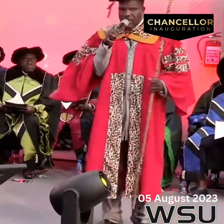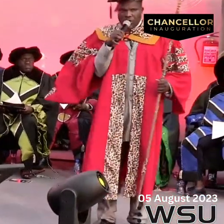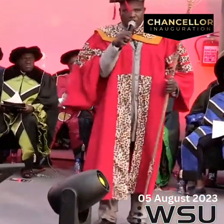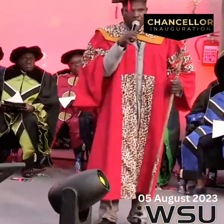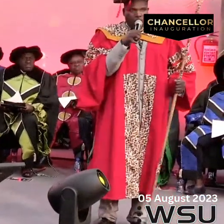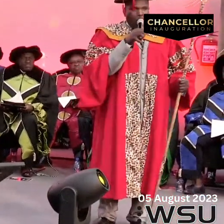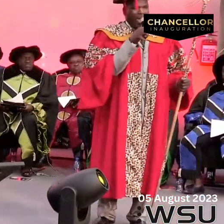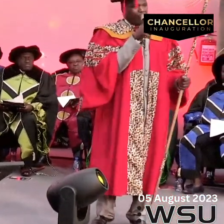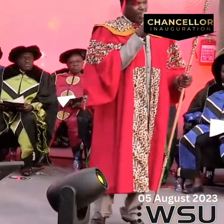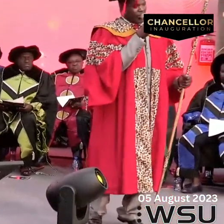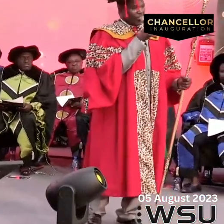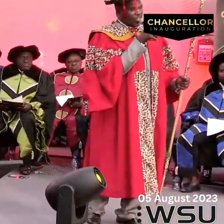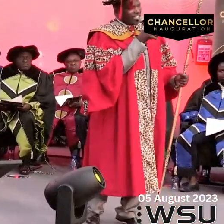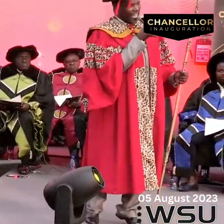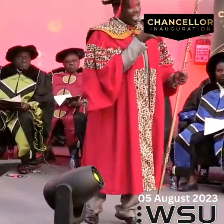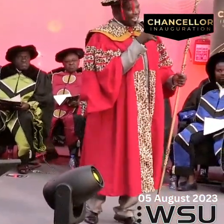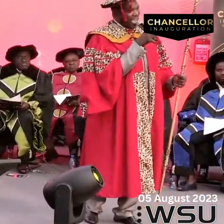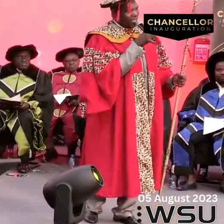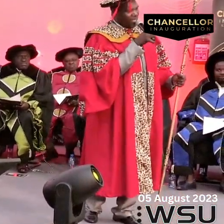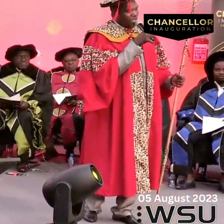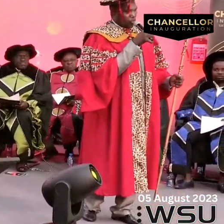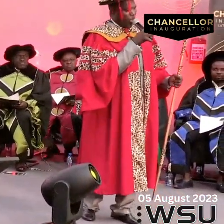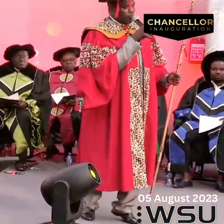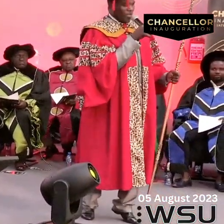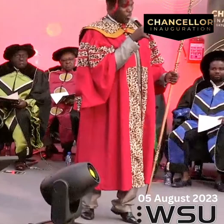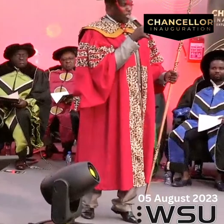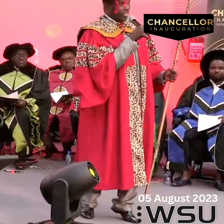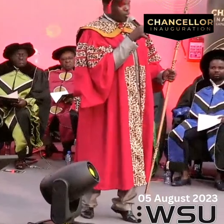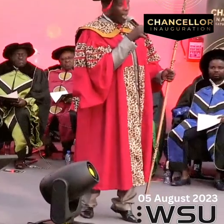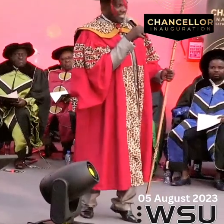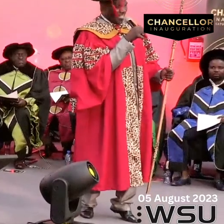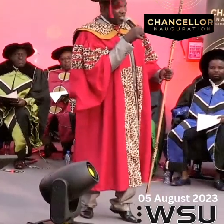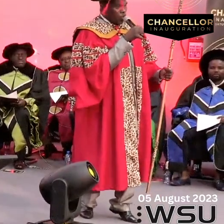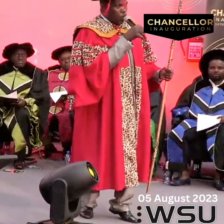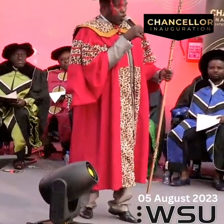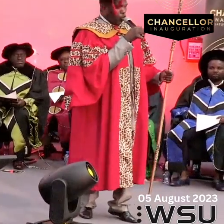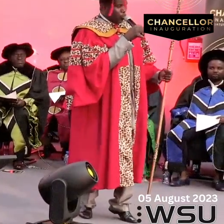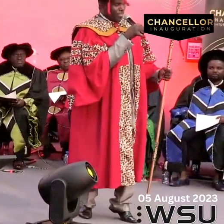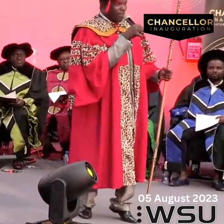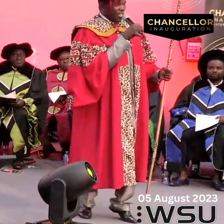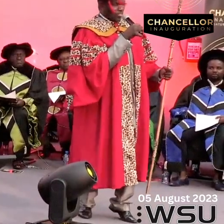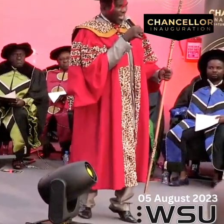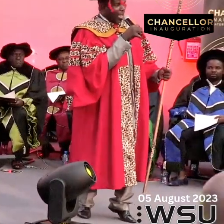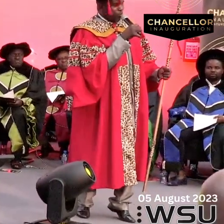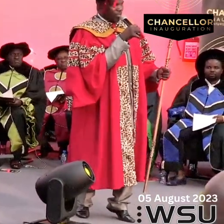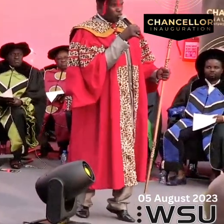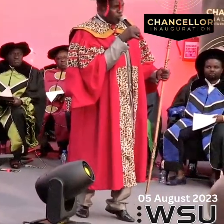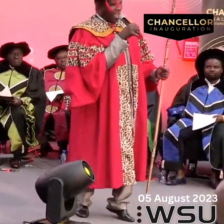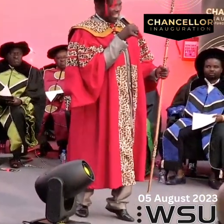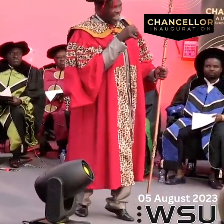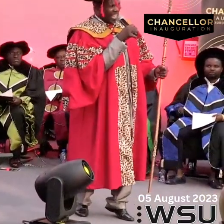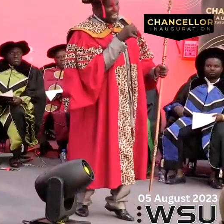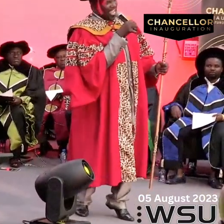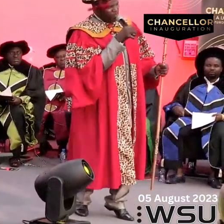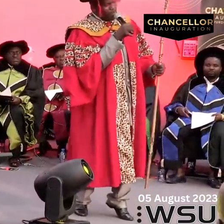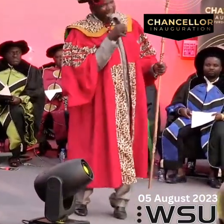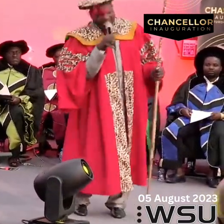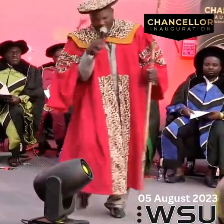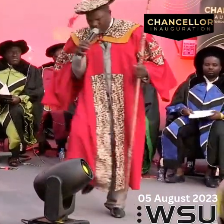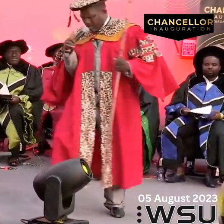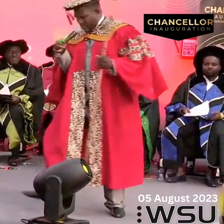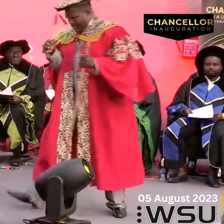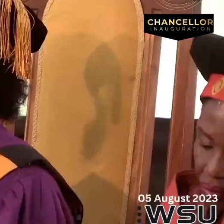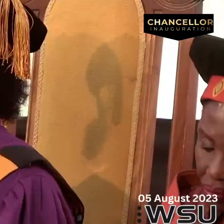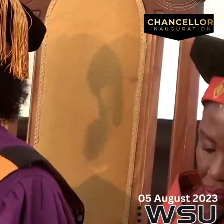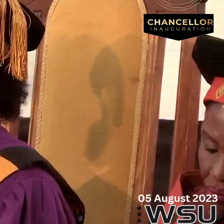man. Opha sisidanga. Sokuphikotha incwadi. ukuzama sela kwazi ukuwagatha ngayibi